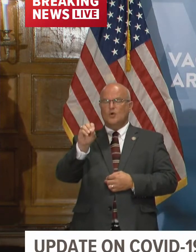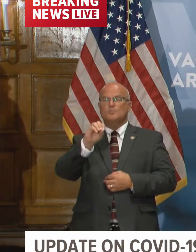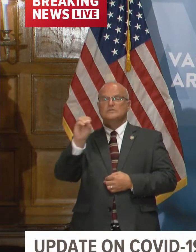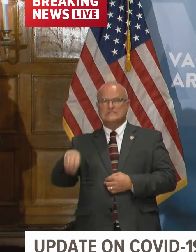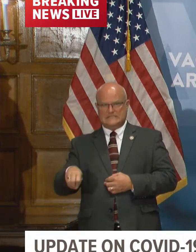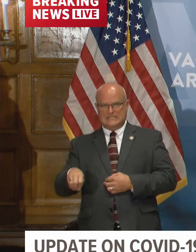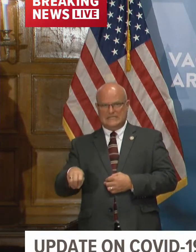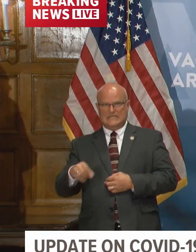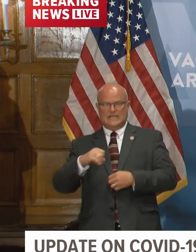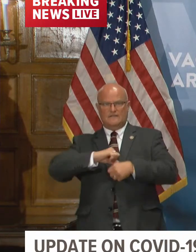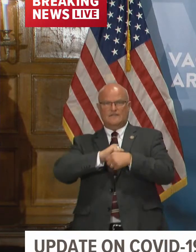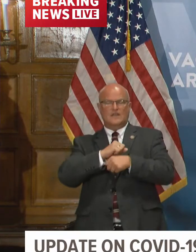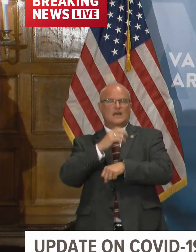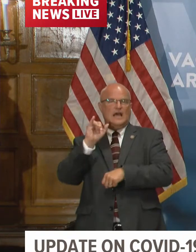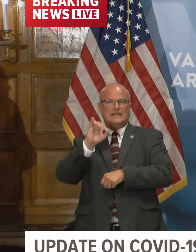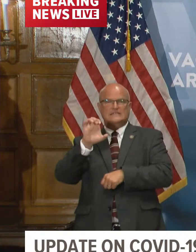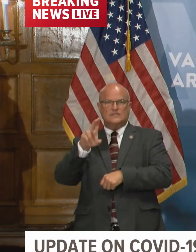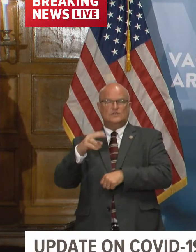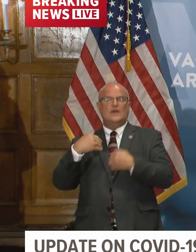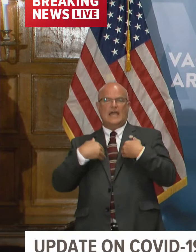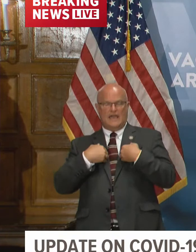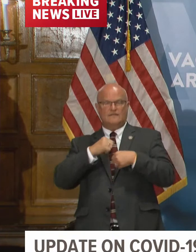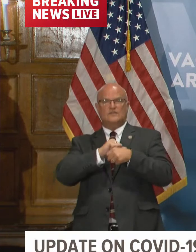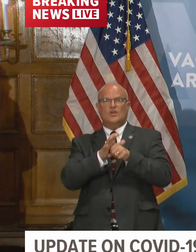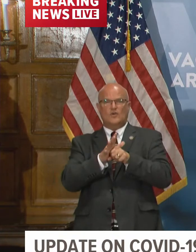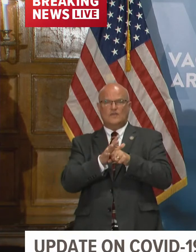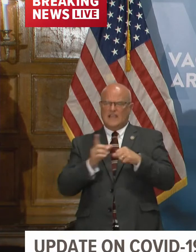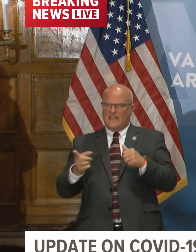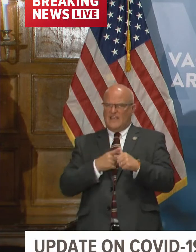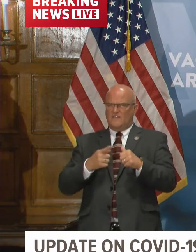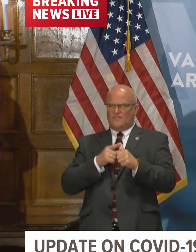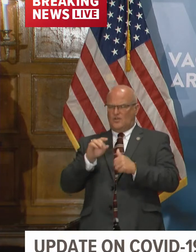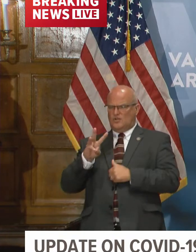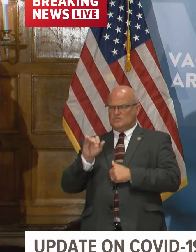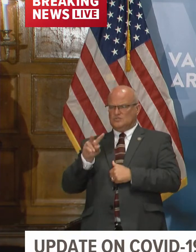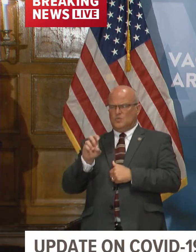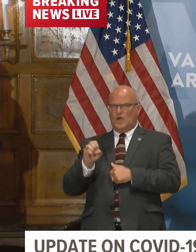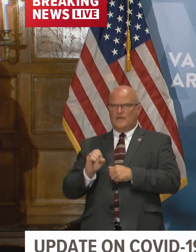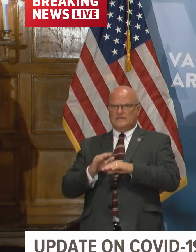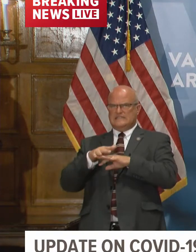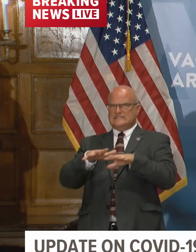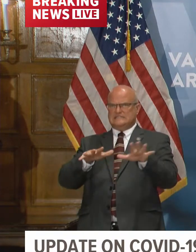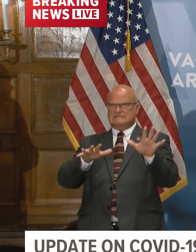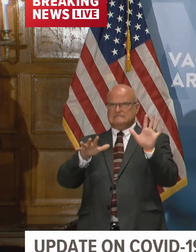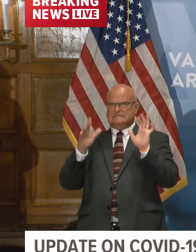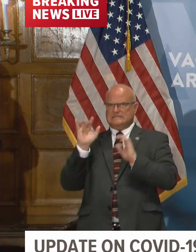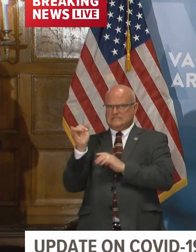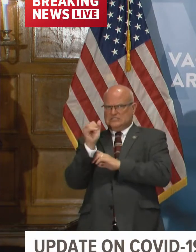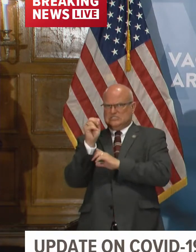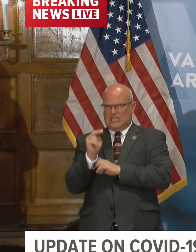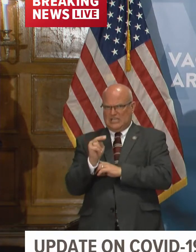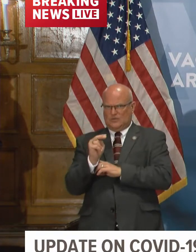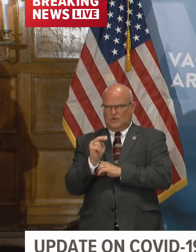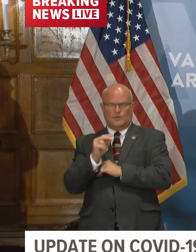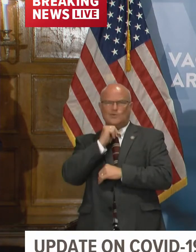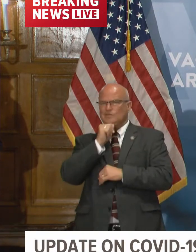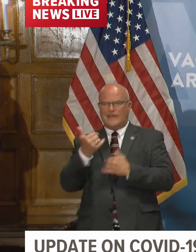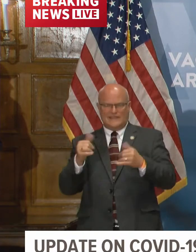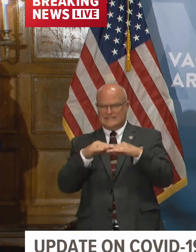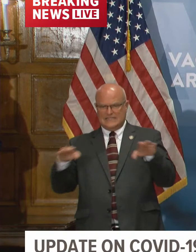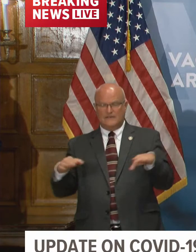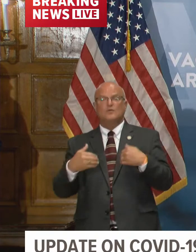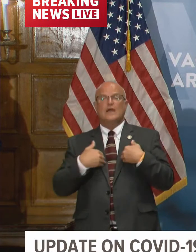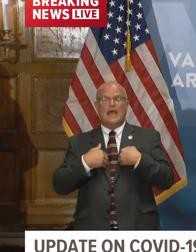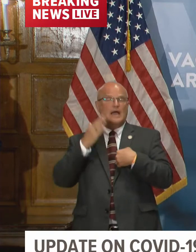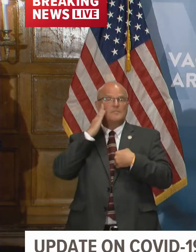50%. And in the first wave, that is that wave that ended in January, we were not at this level. We